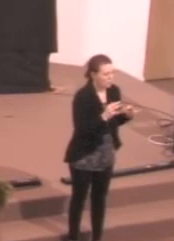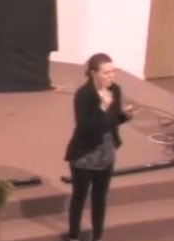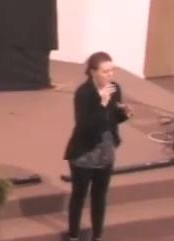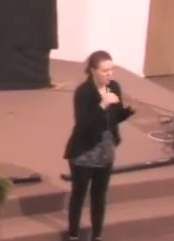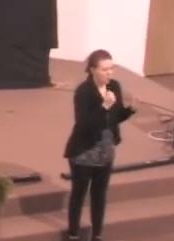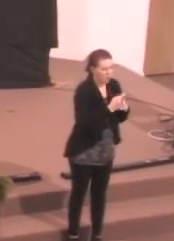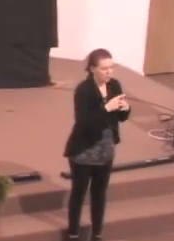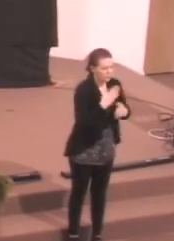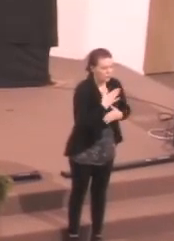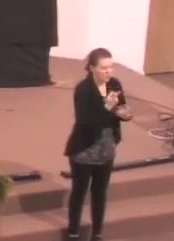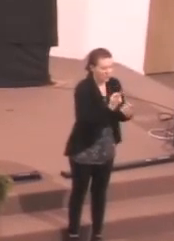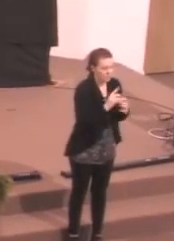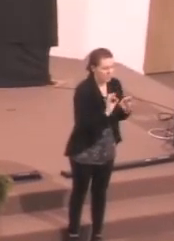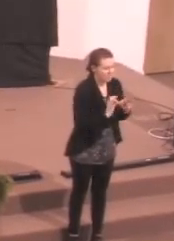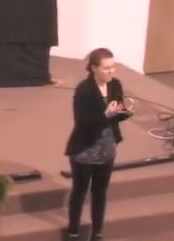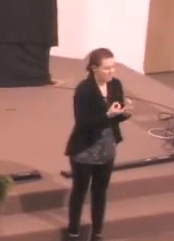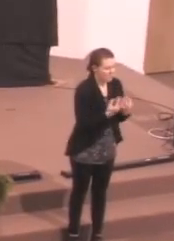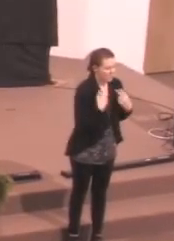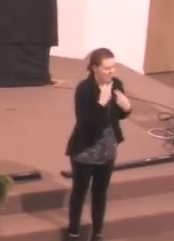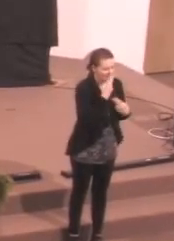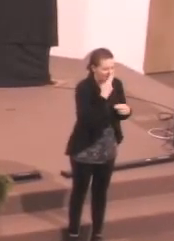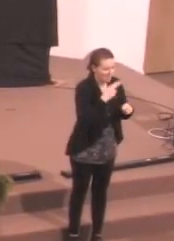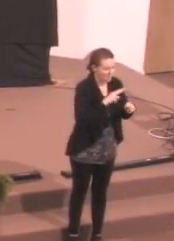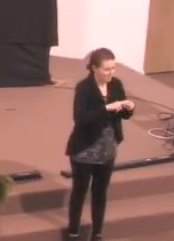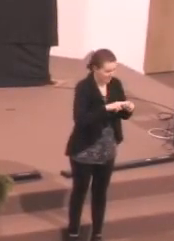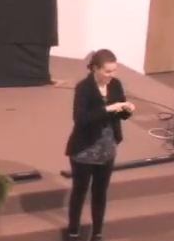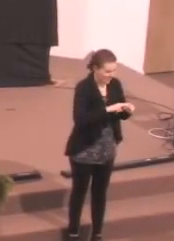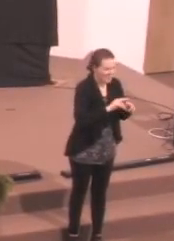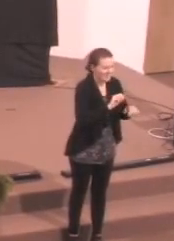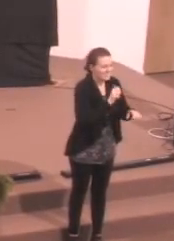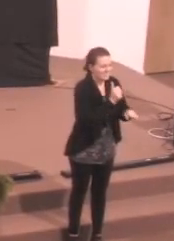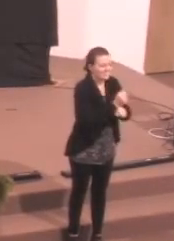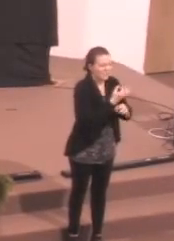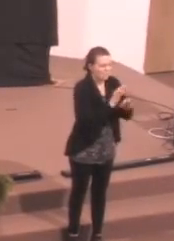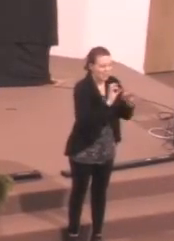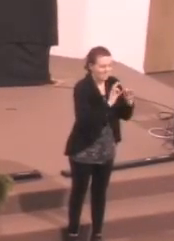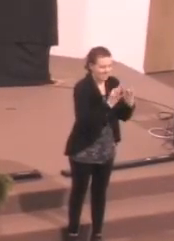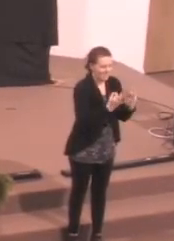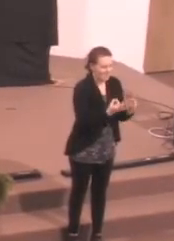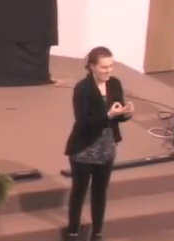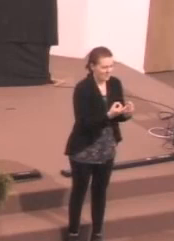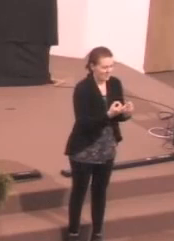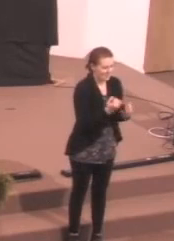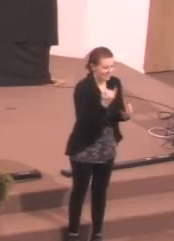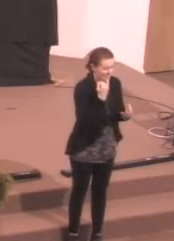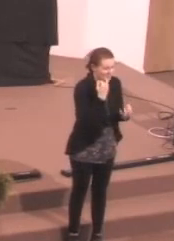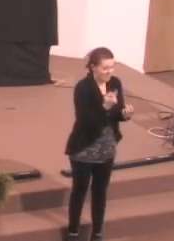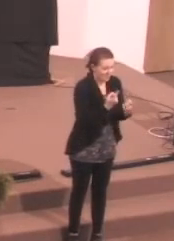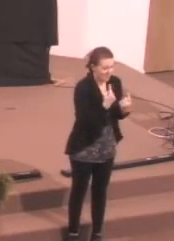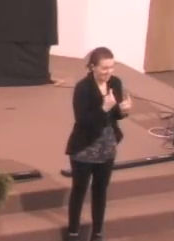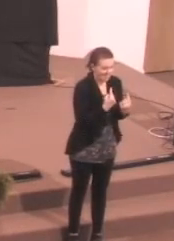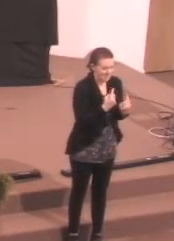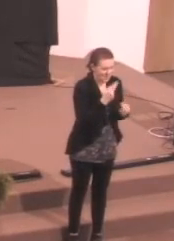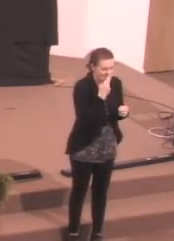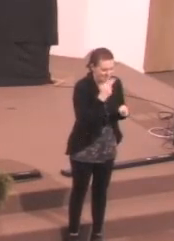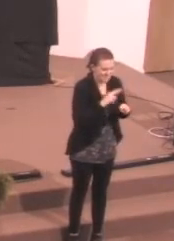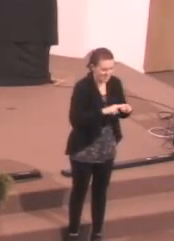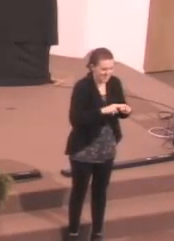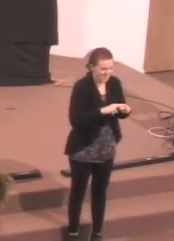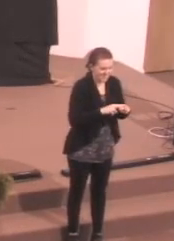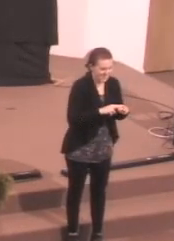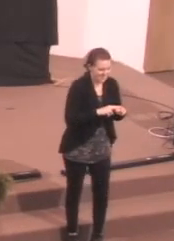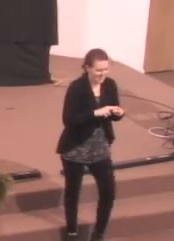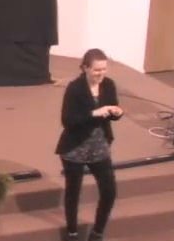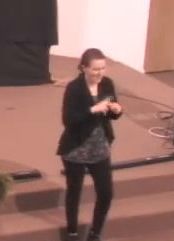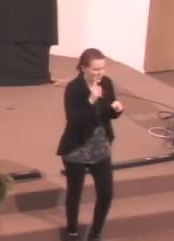enjoy and have fun as a family and have fun as a Set Free family. So if you want to come, it would be nice if you give me a call and let me know. But